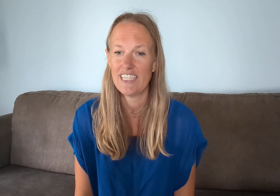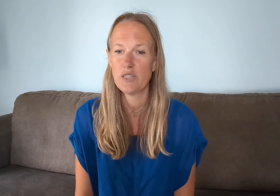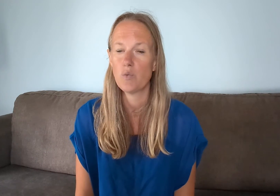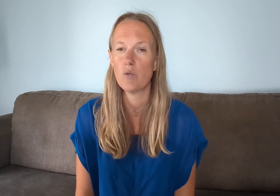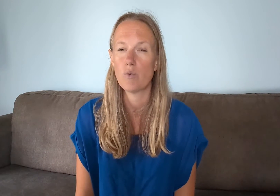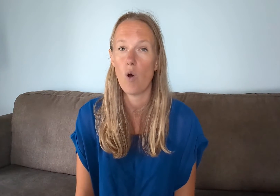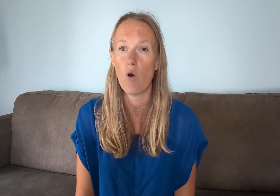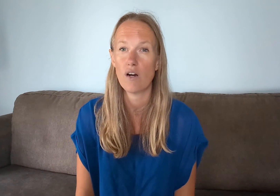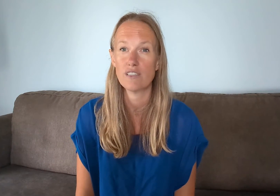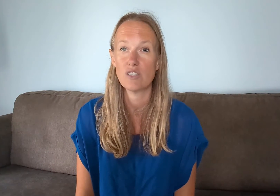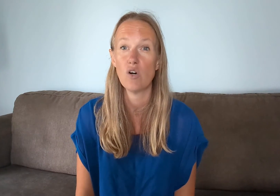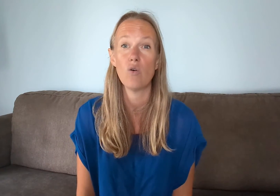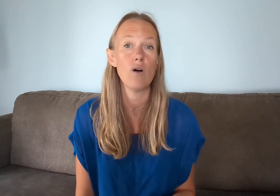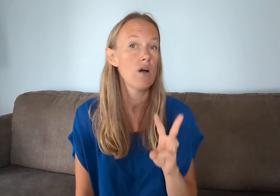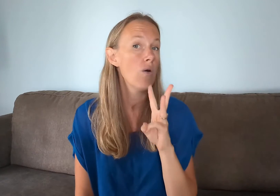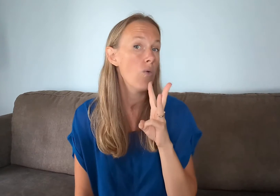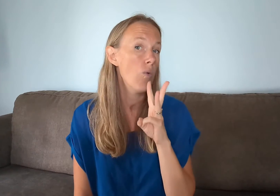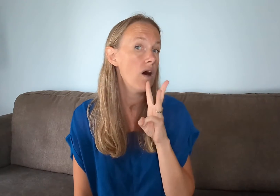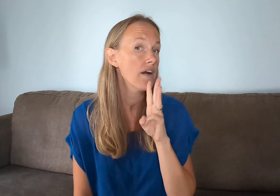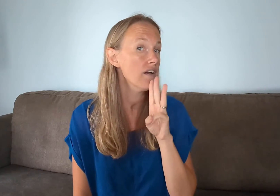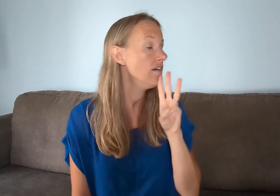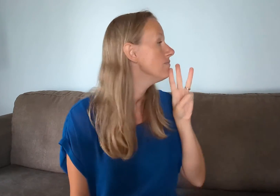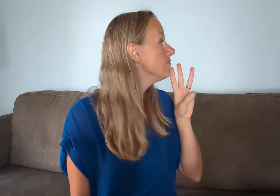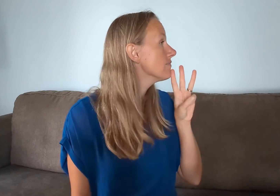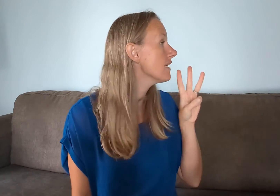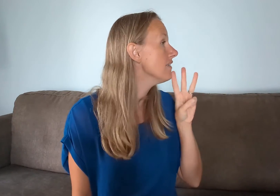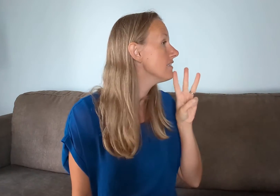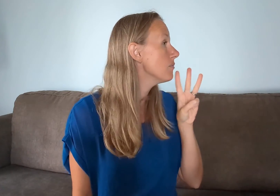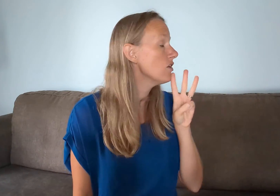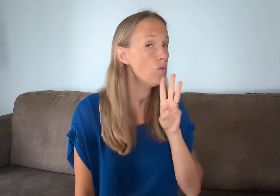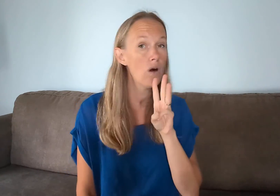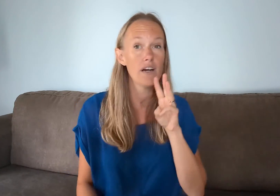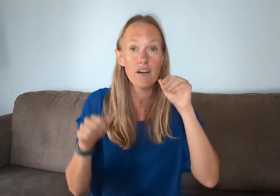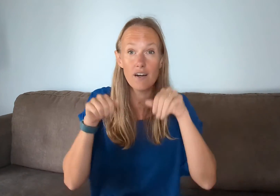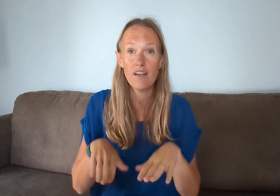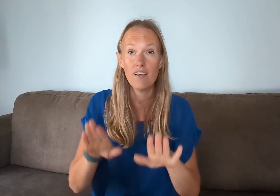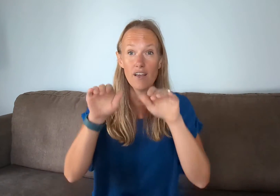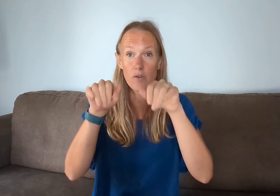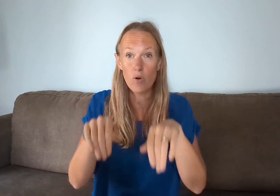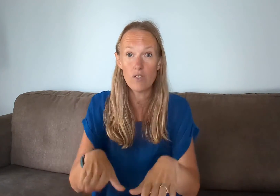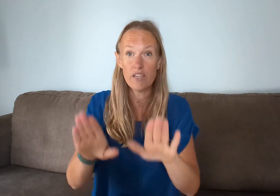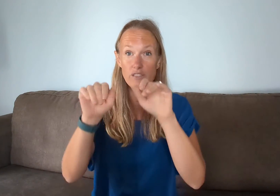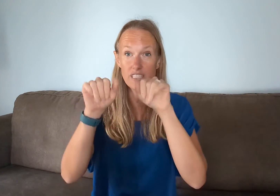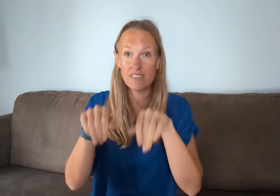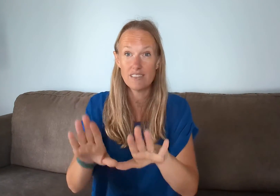seas will roar. So water, okay, W, water, and the rolling oceans,